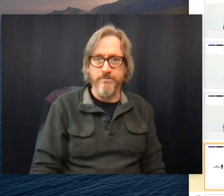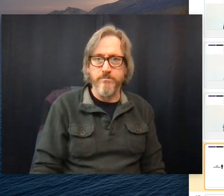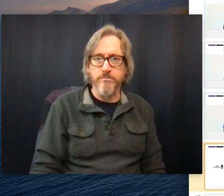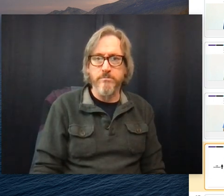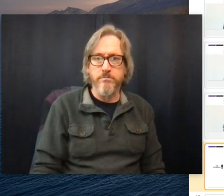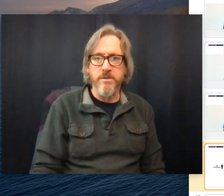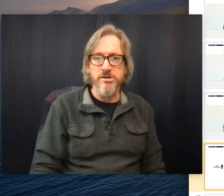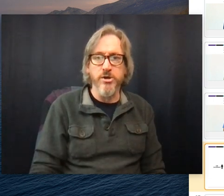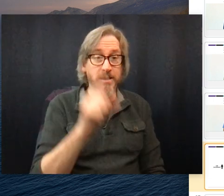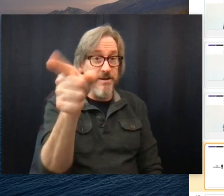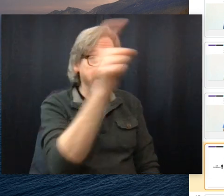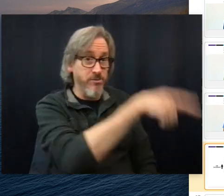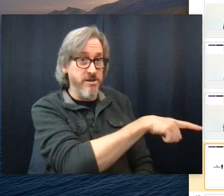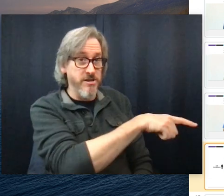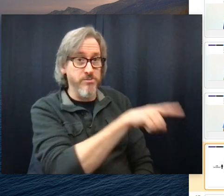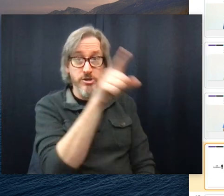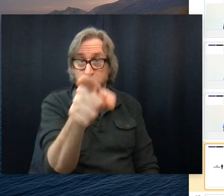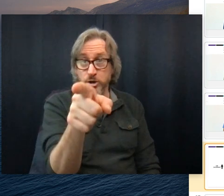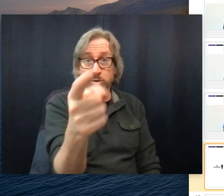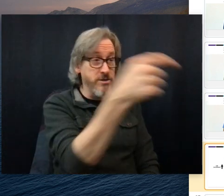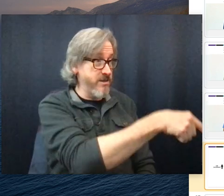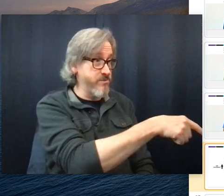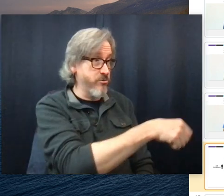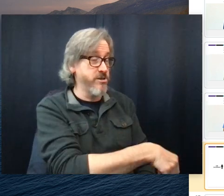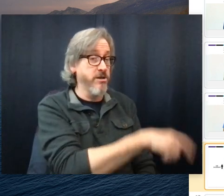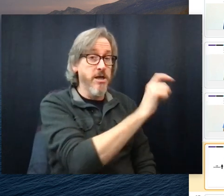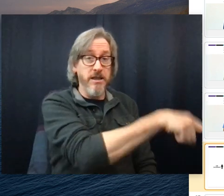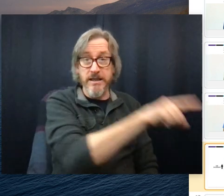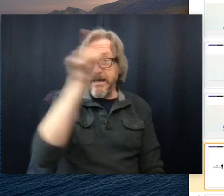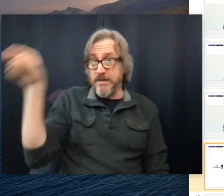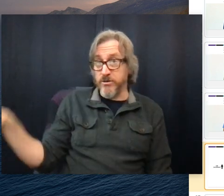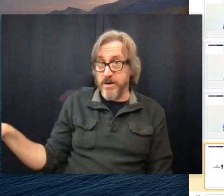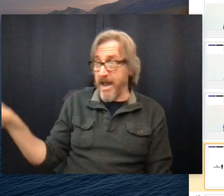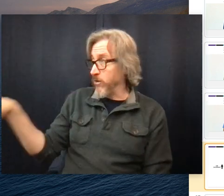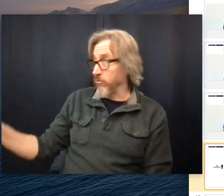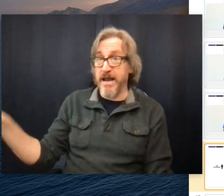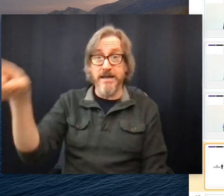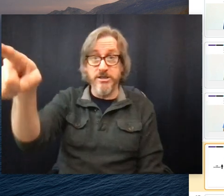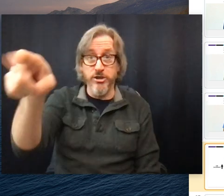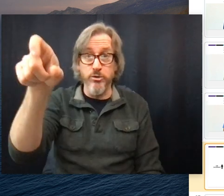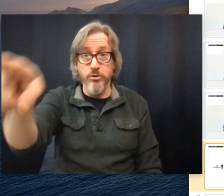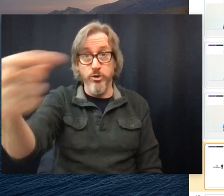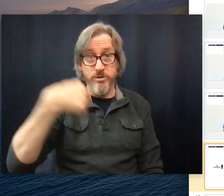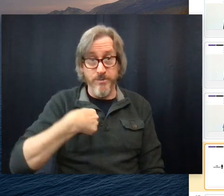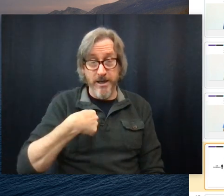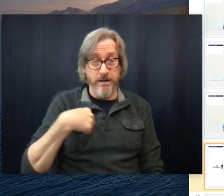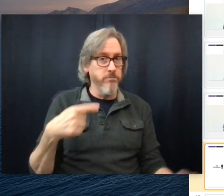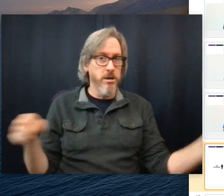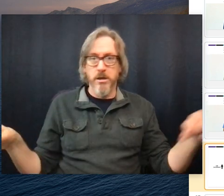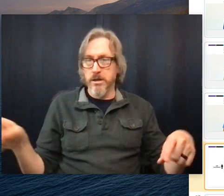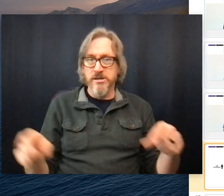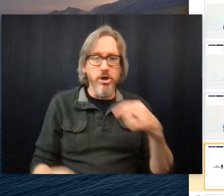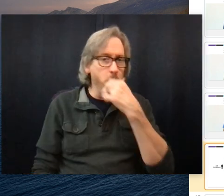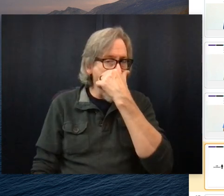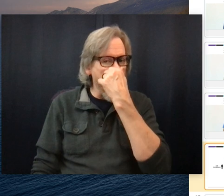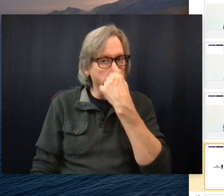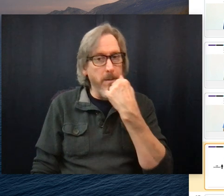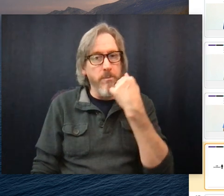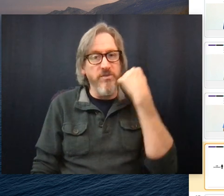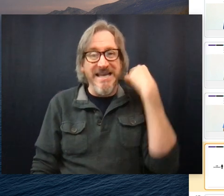right? So it can be this person to this person, you to this person, Lee to Renee, Renee to you to me.